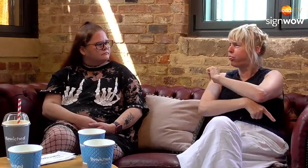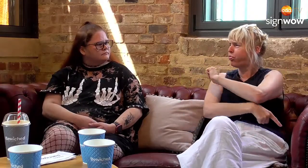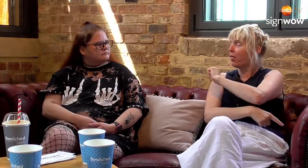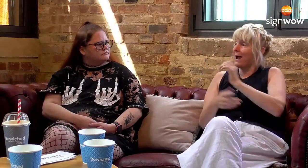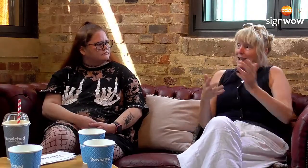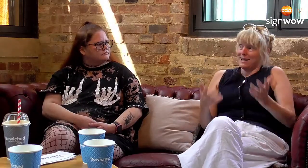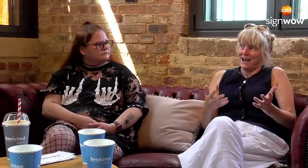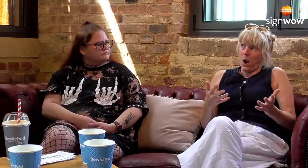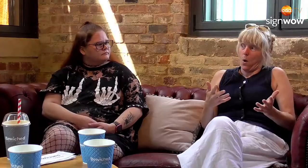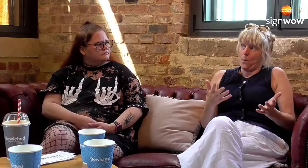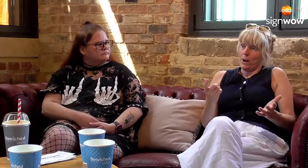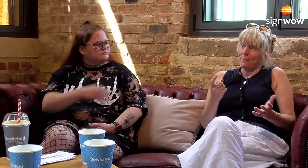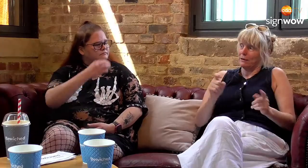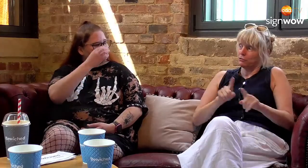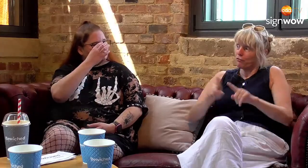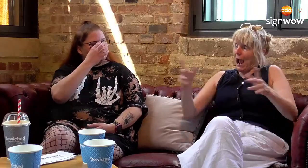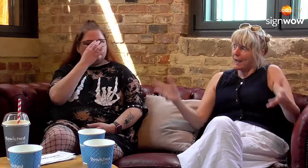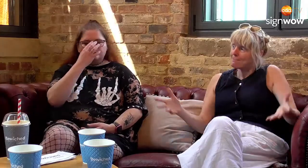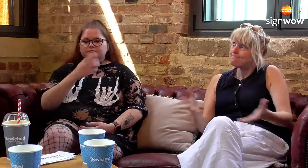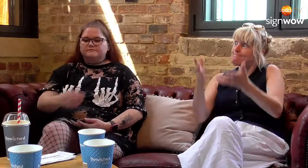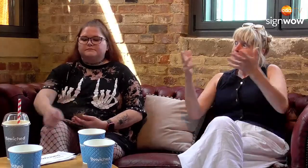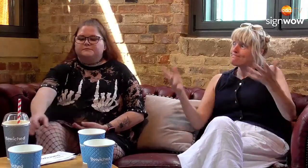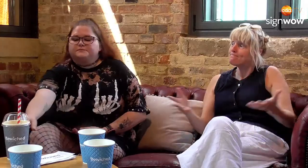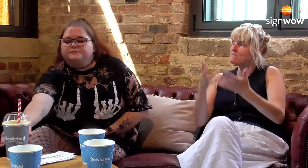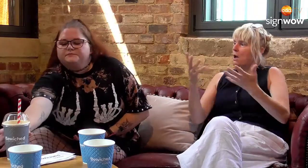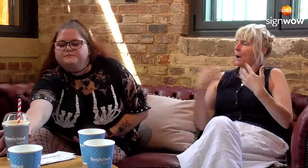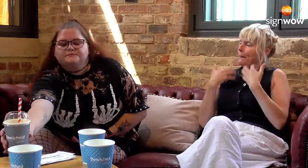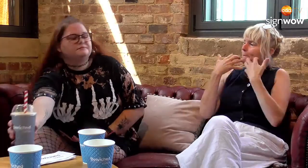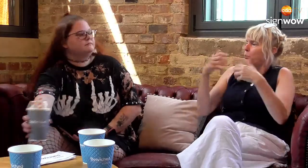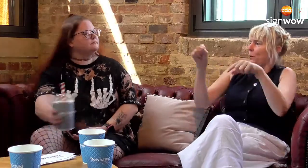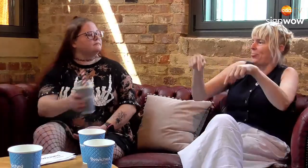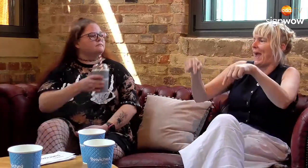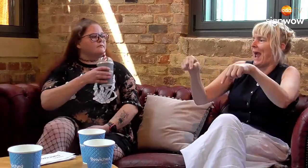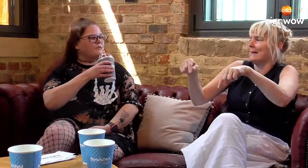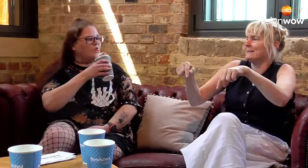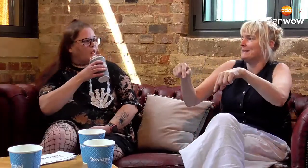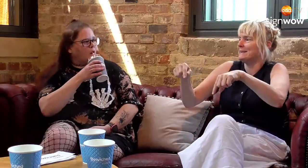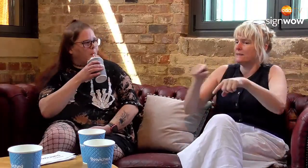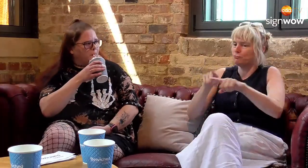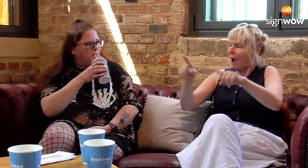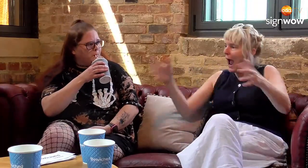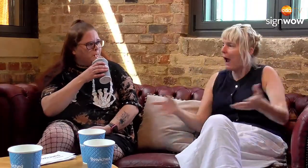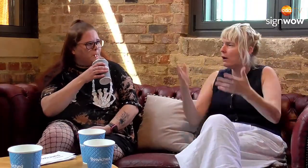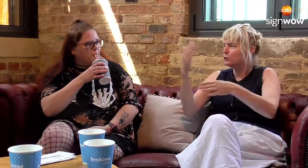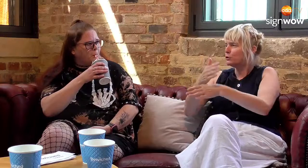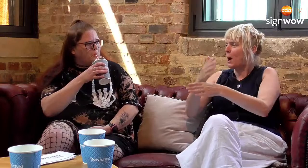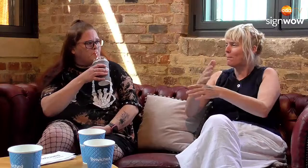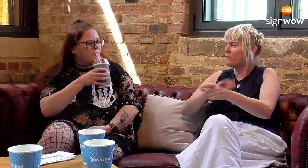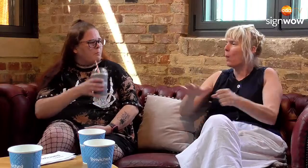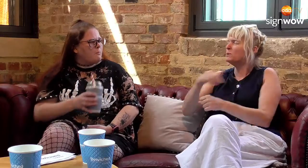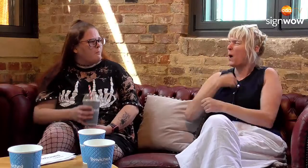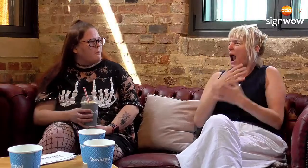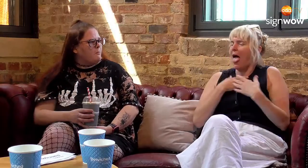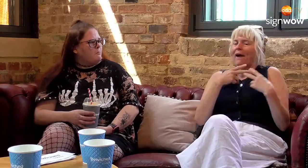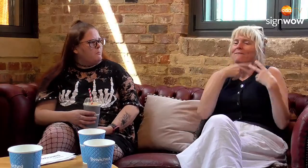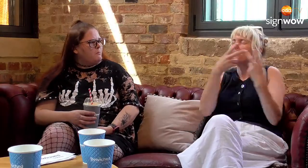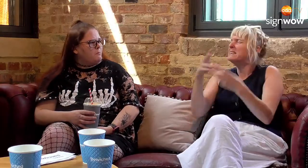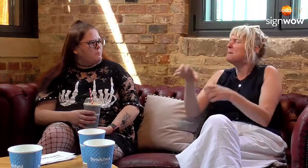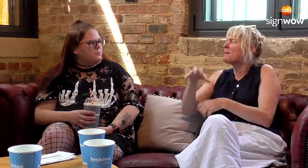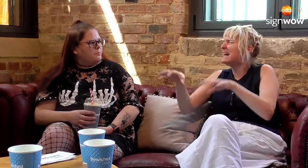of became a bit more derelict. I think they're trying to sort of encourage people to go back again, and for me, that's my sort